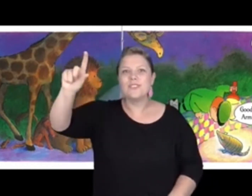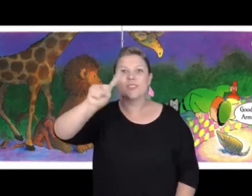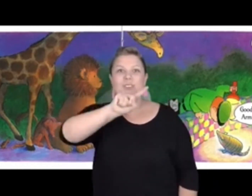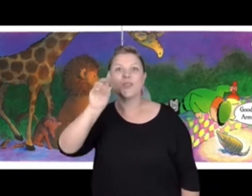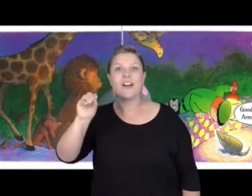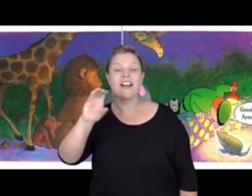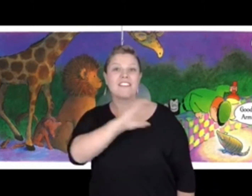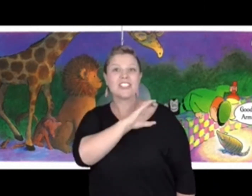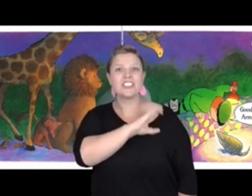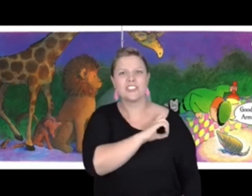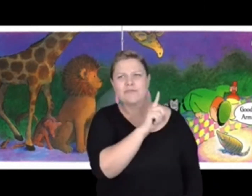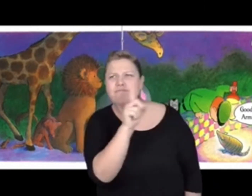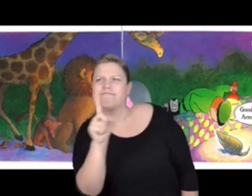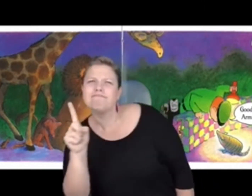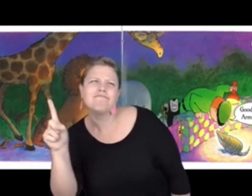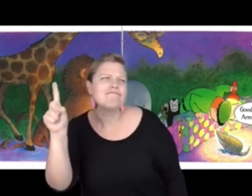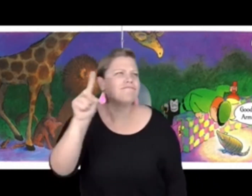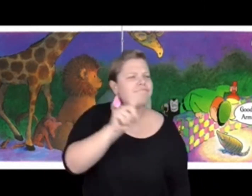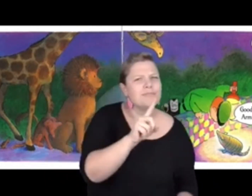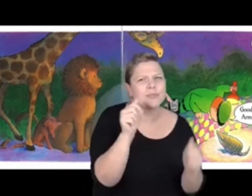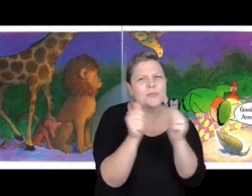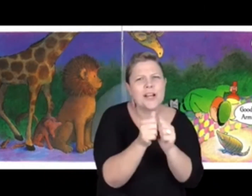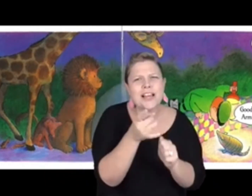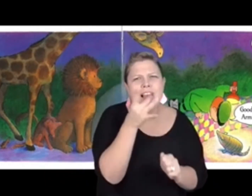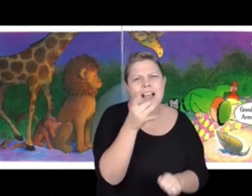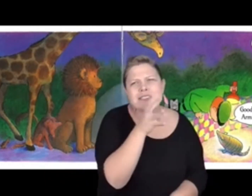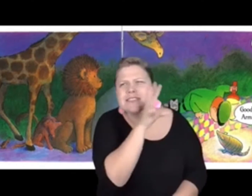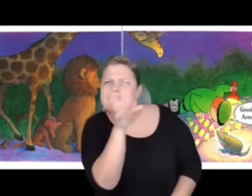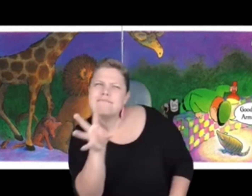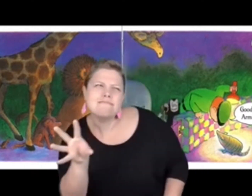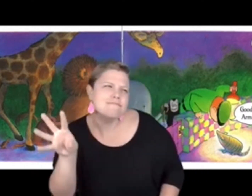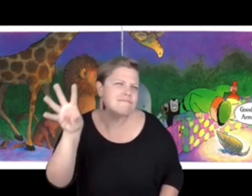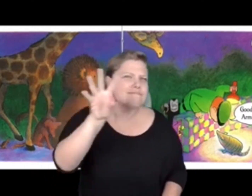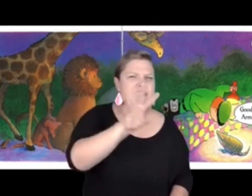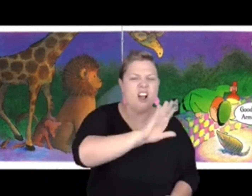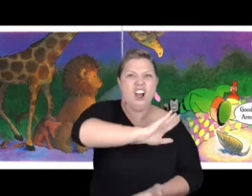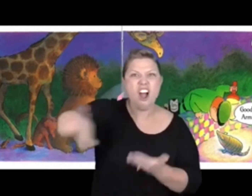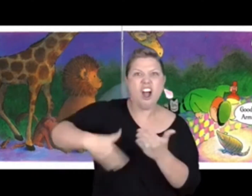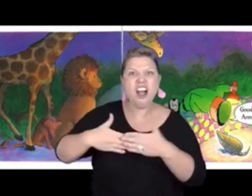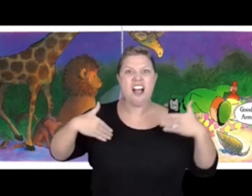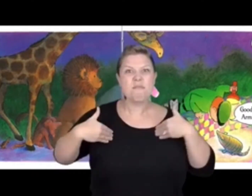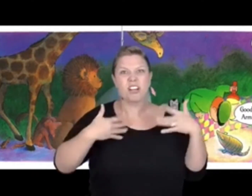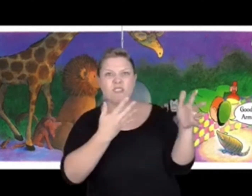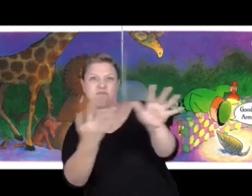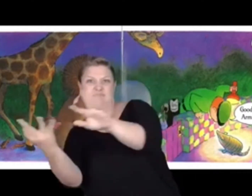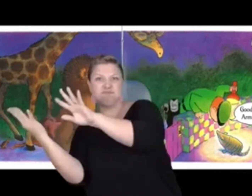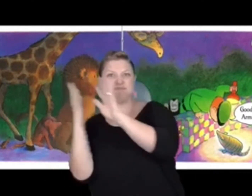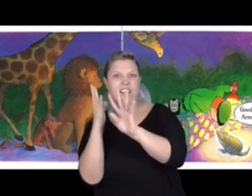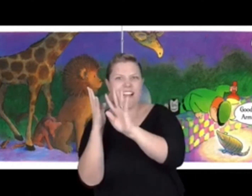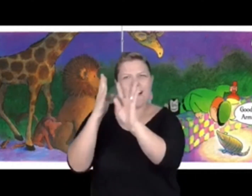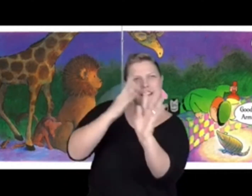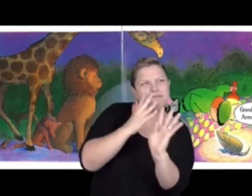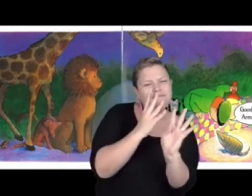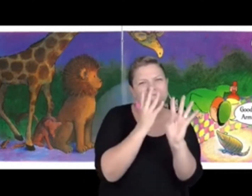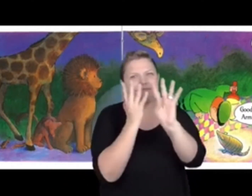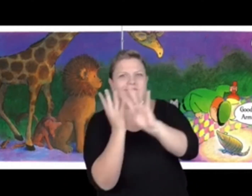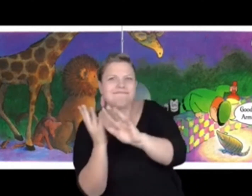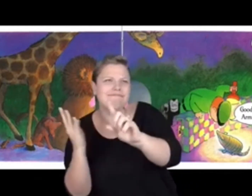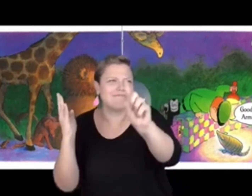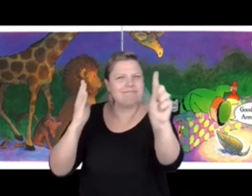It was dark outside. The moon was out. The zookeeper still walking along with his flashlight. All the animals